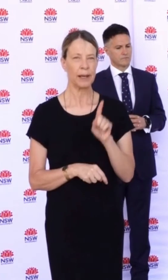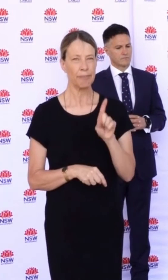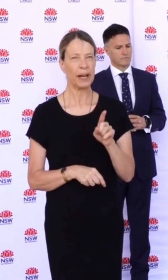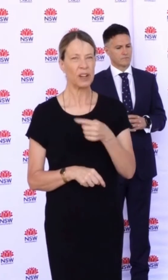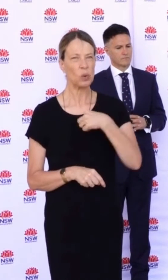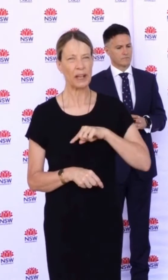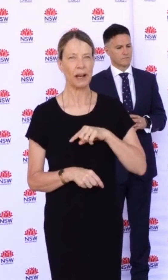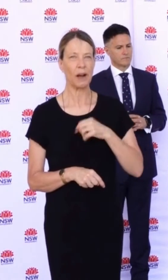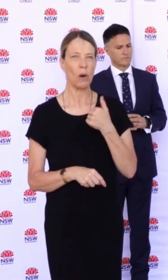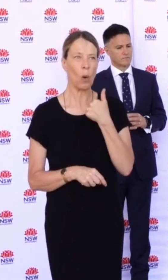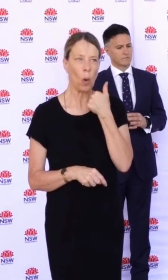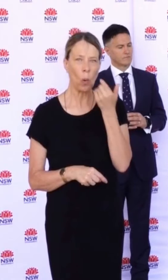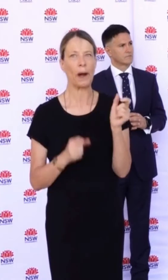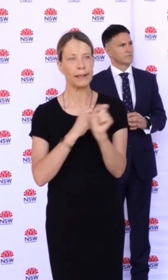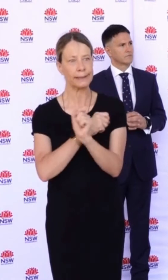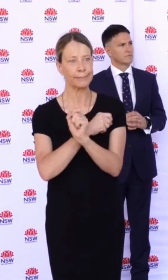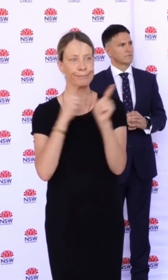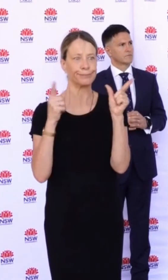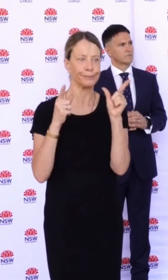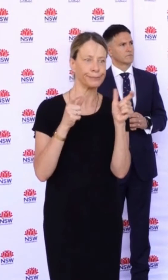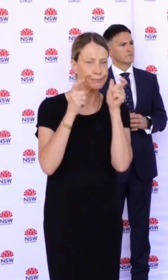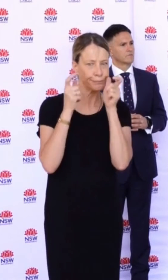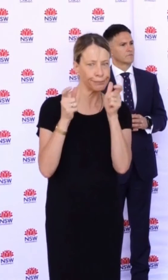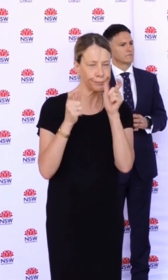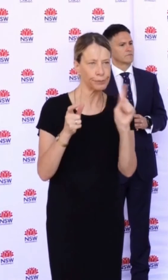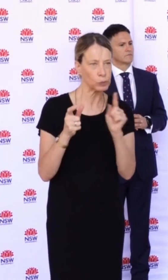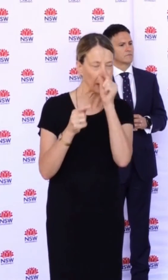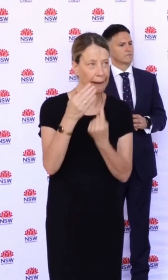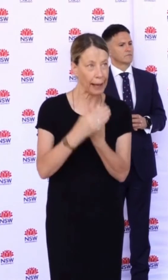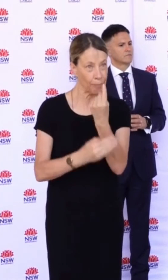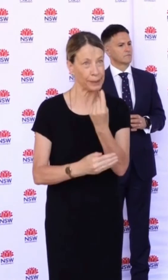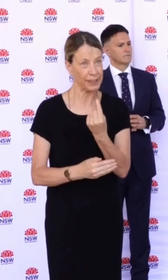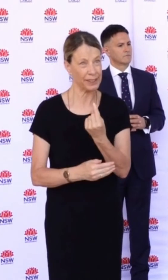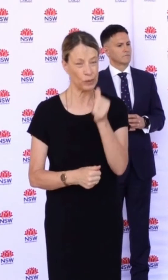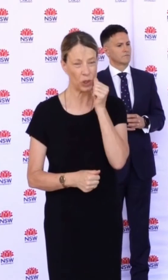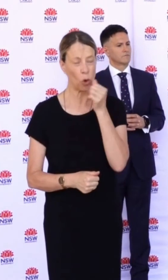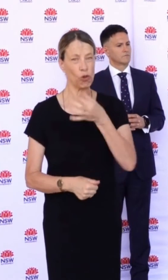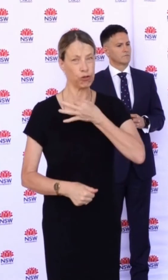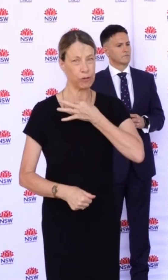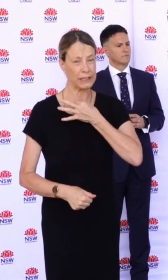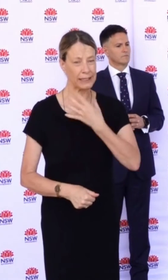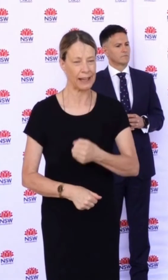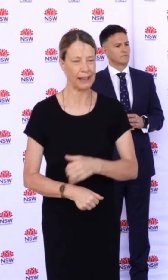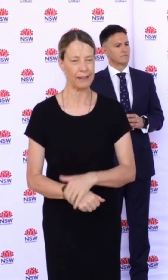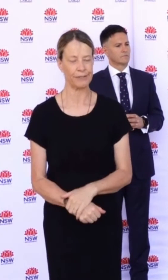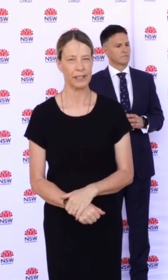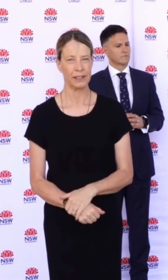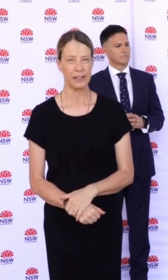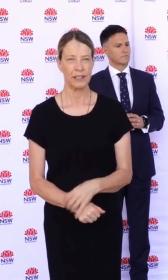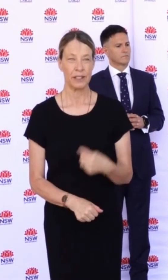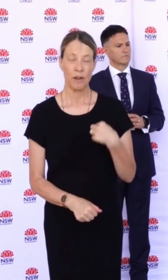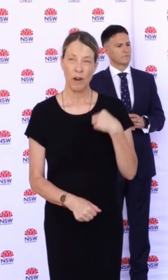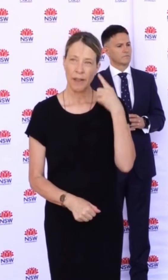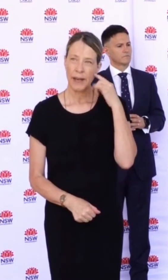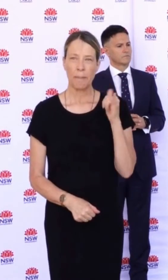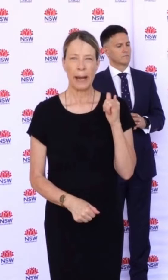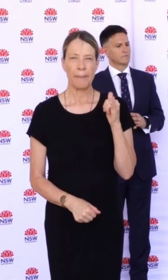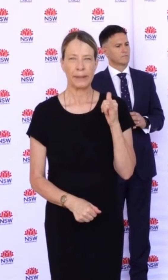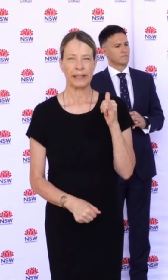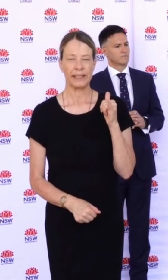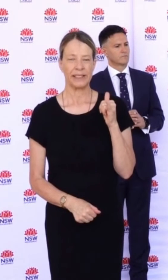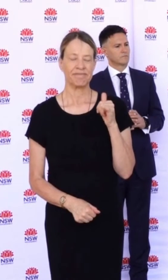I think there's lots of questions, people are concerned that this would happen here. What do you say to that? Look, I think the Queenslanders are